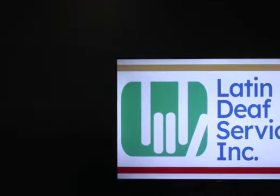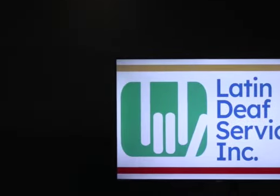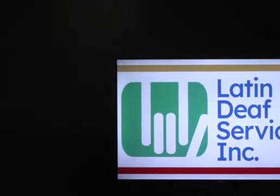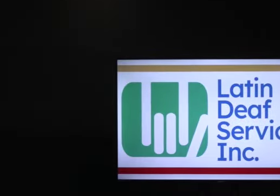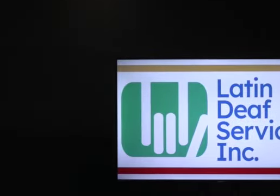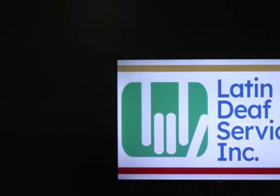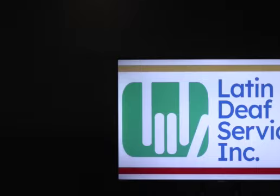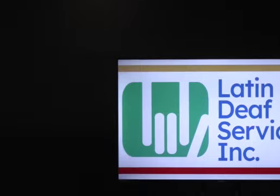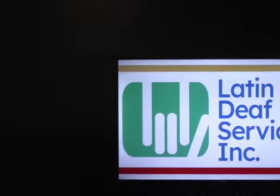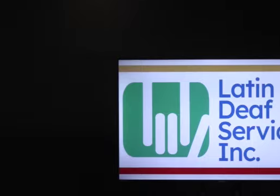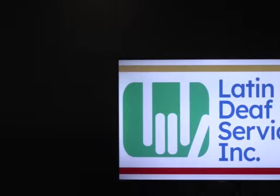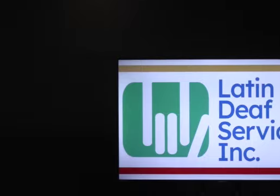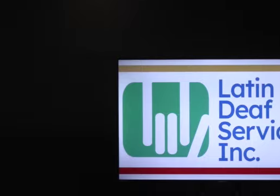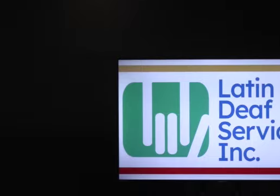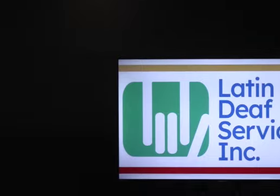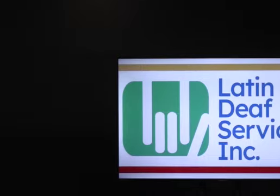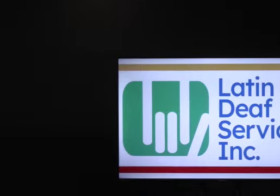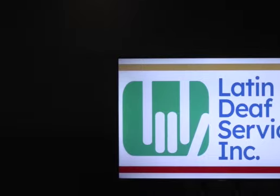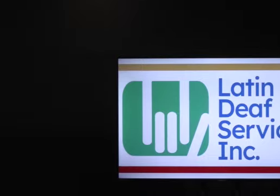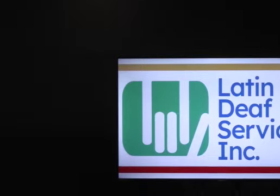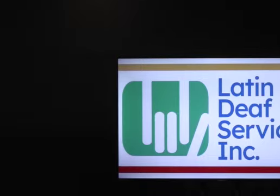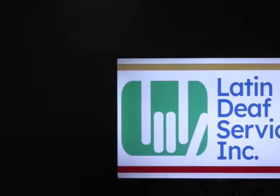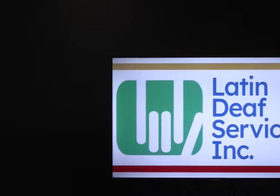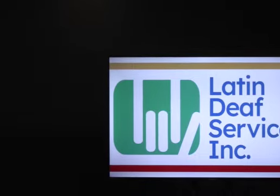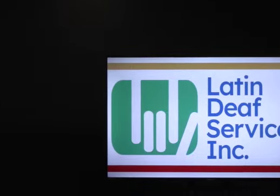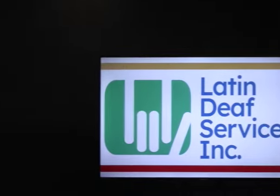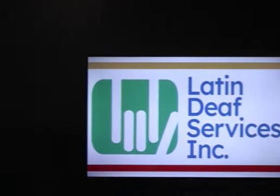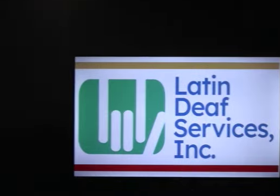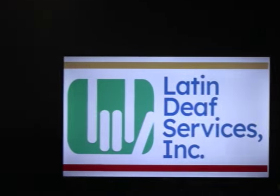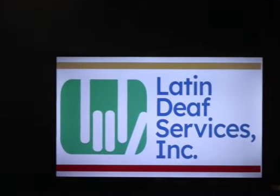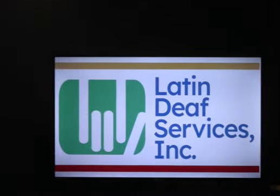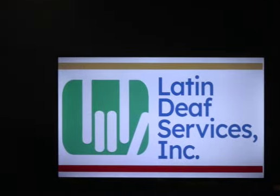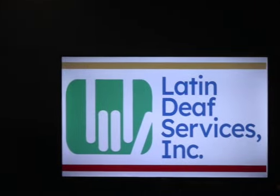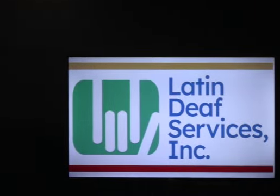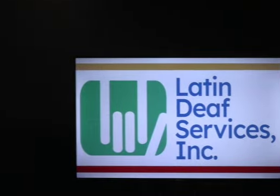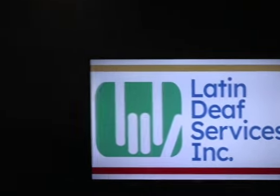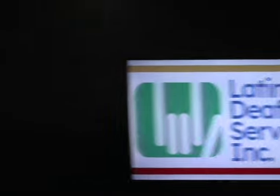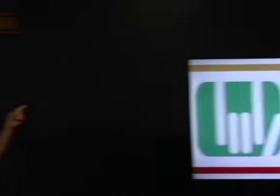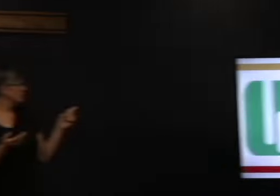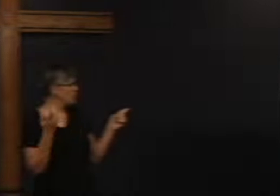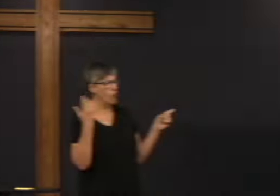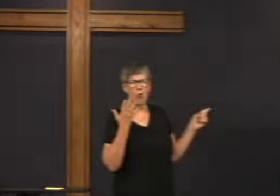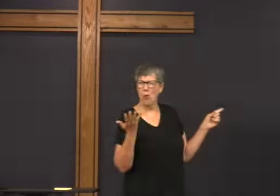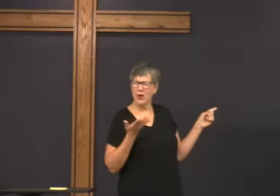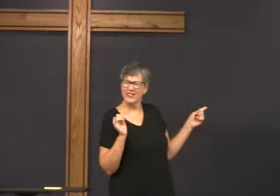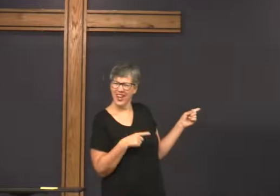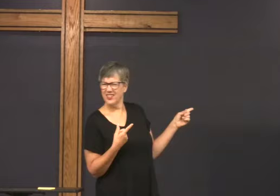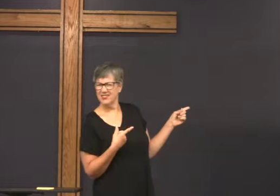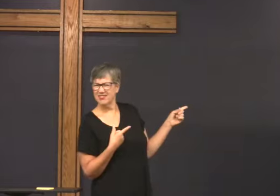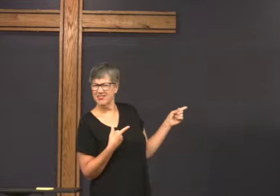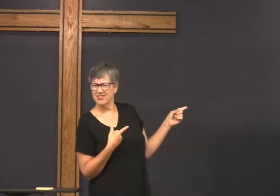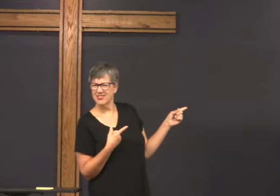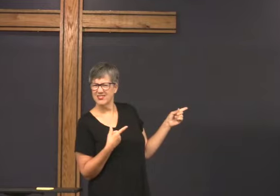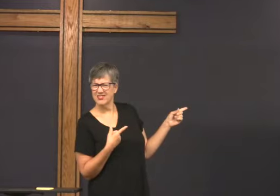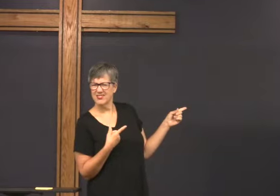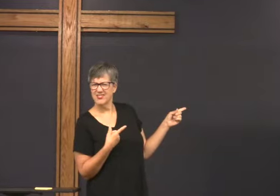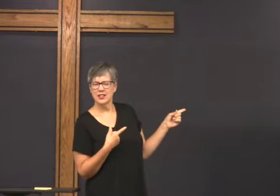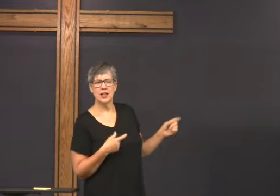But now, I am working with Latin Deaf Services. What is this? What is